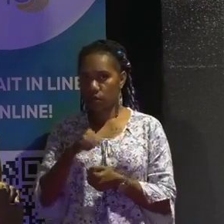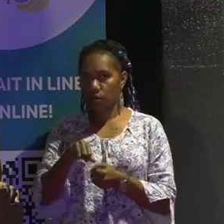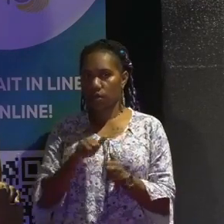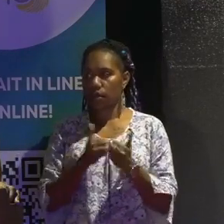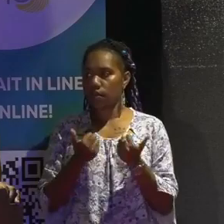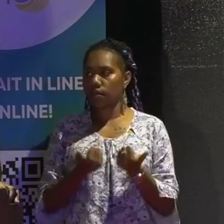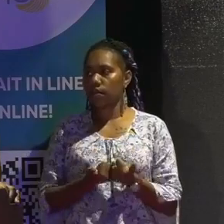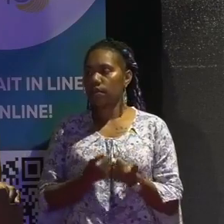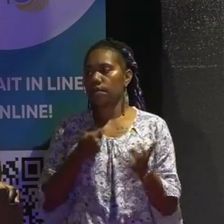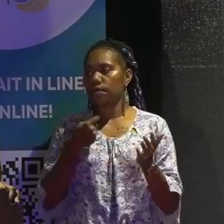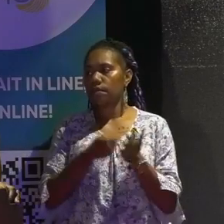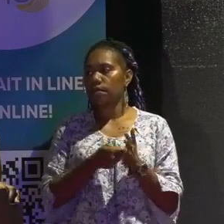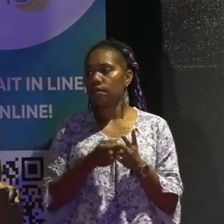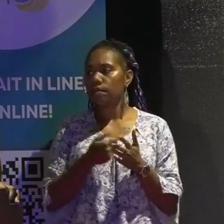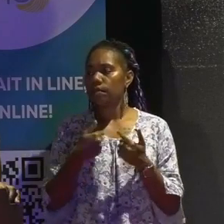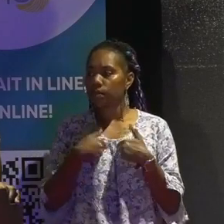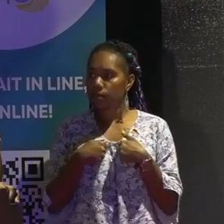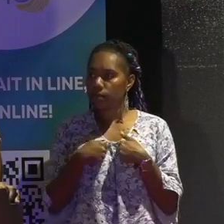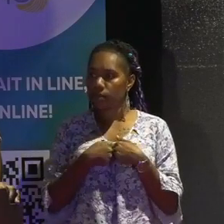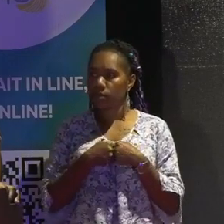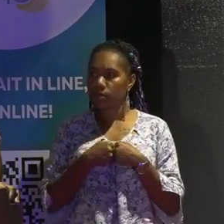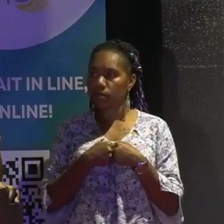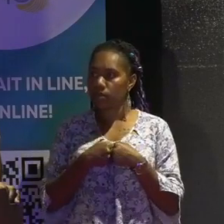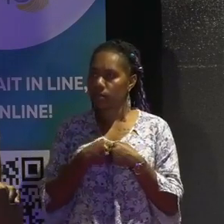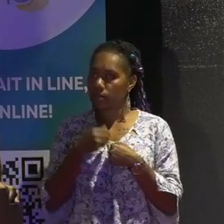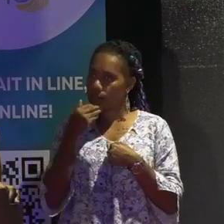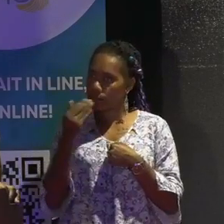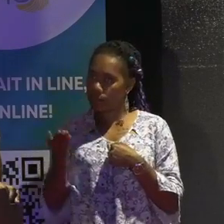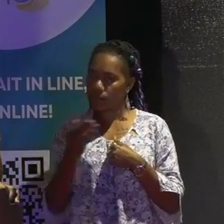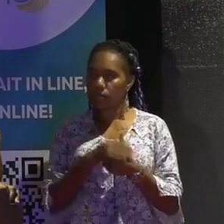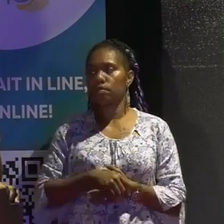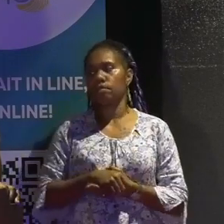the dependence. Thank you.